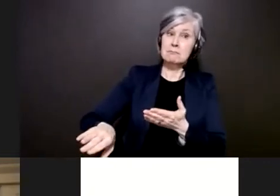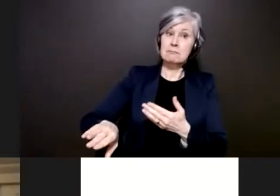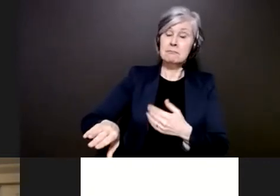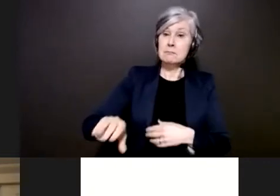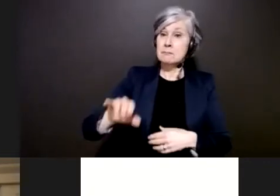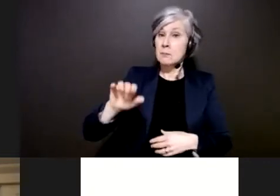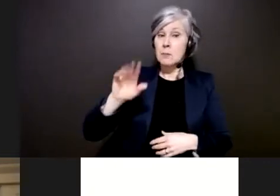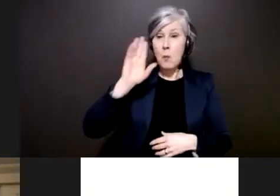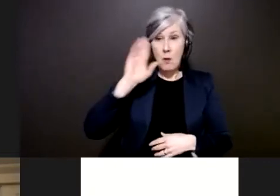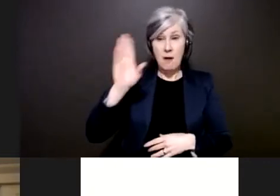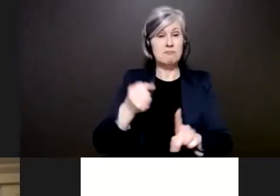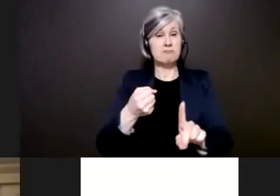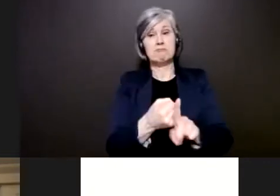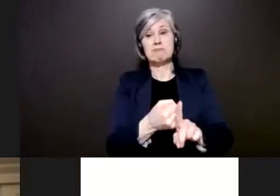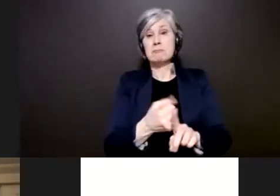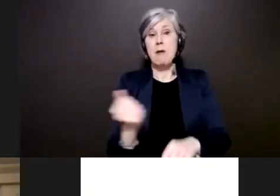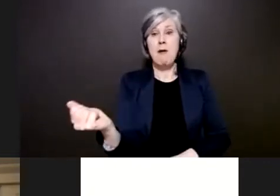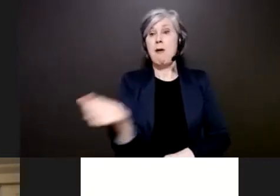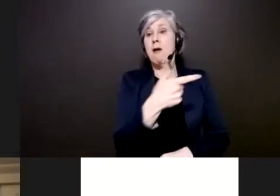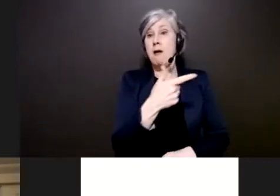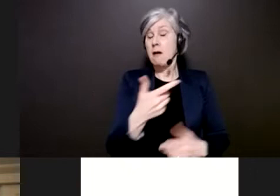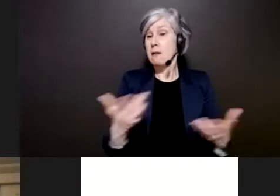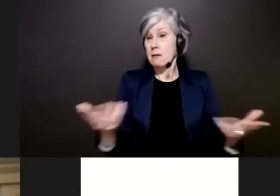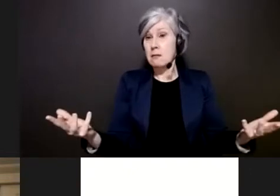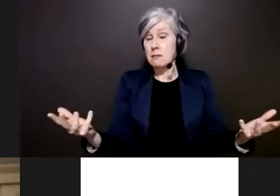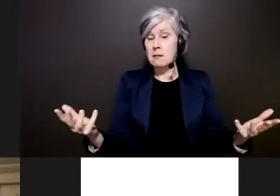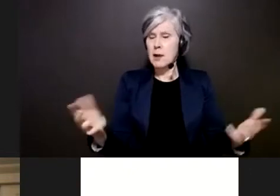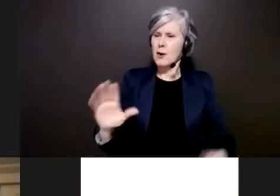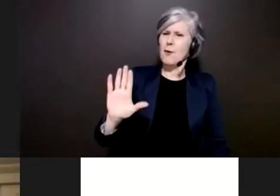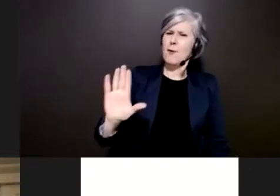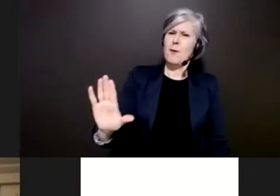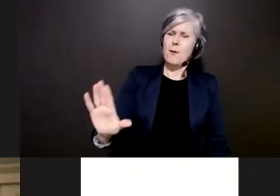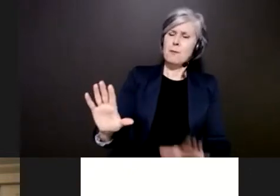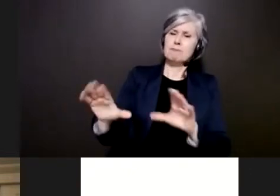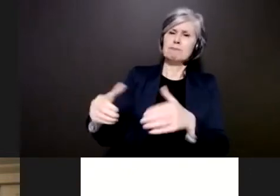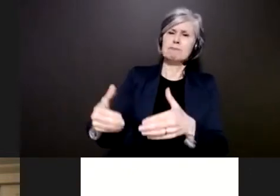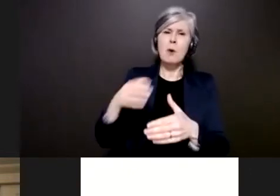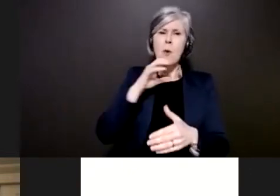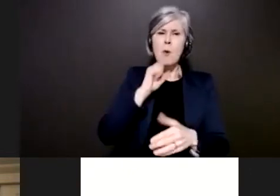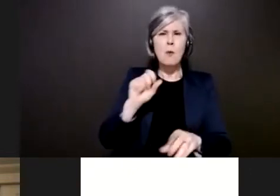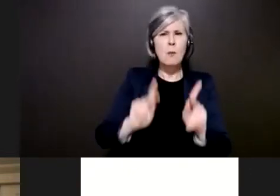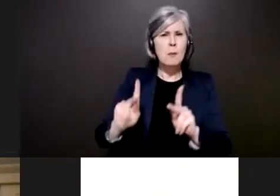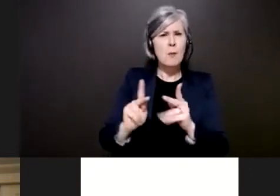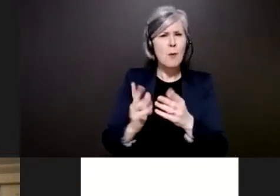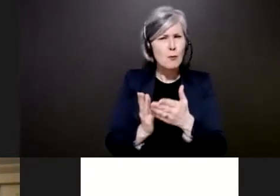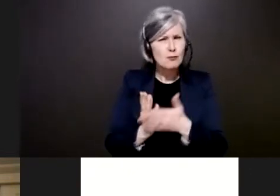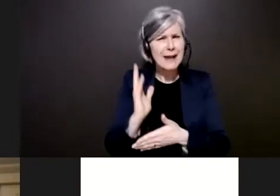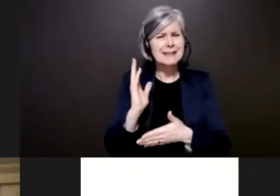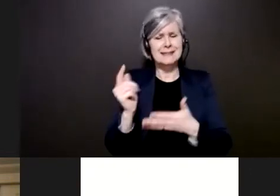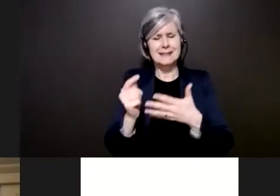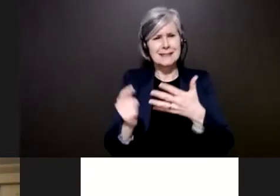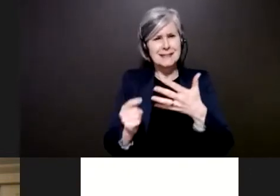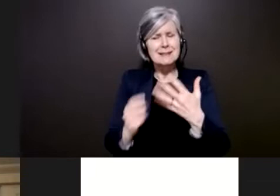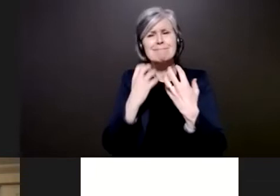all tomorrow. Therefore, these precious rights must be valued and protected. Now, the